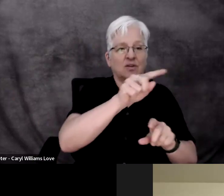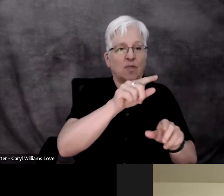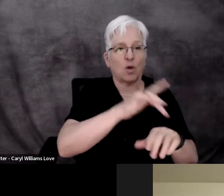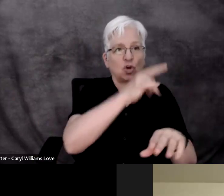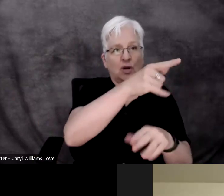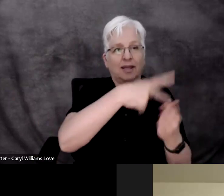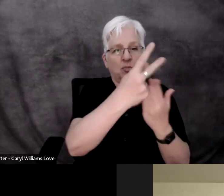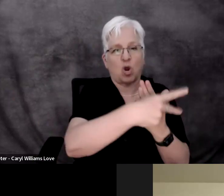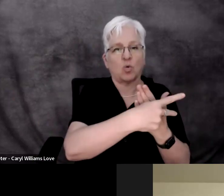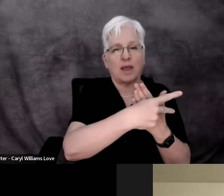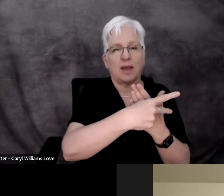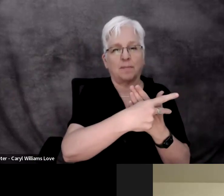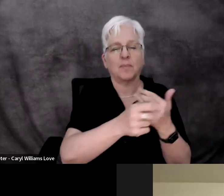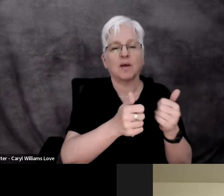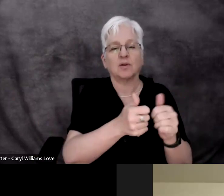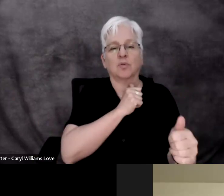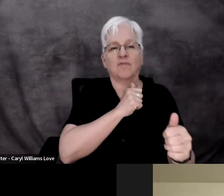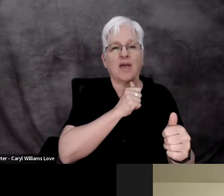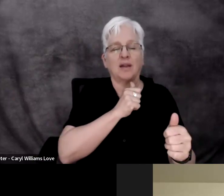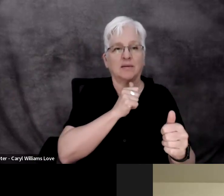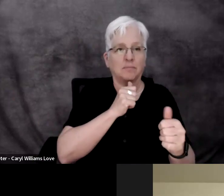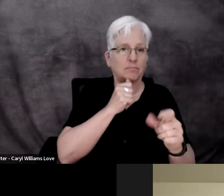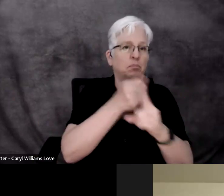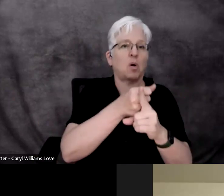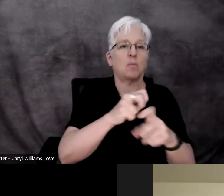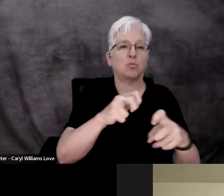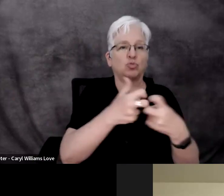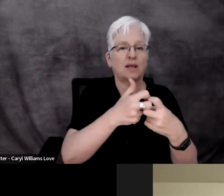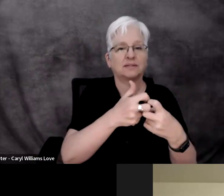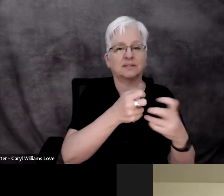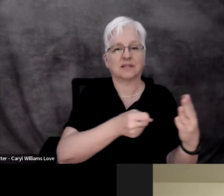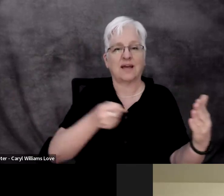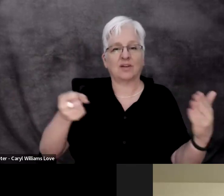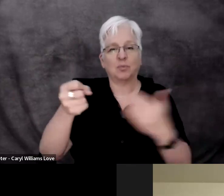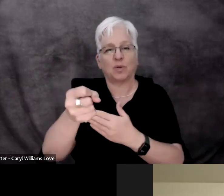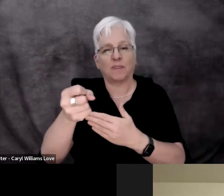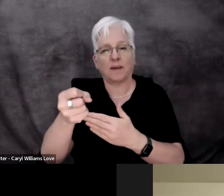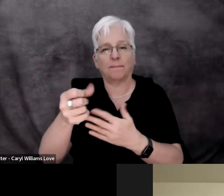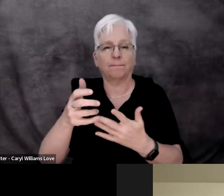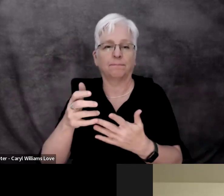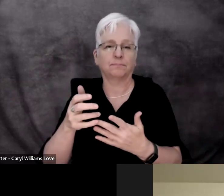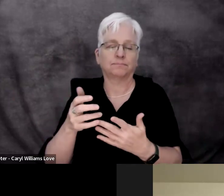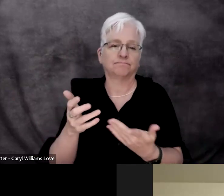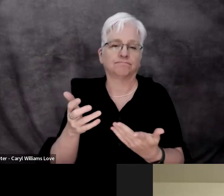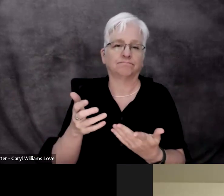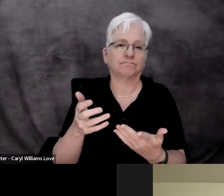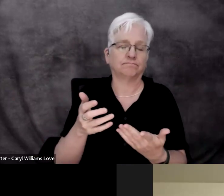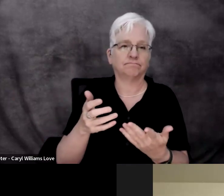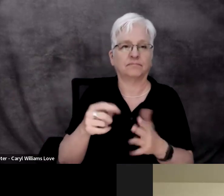having the outlets at the bottom there to treat them in treatment